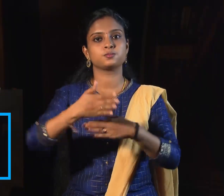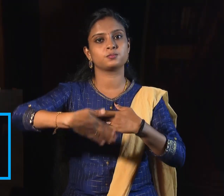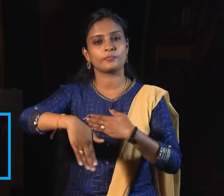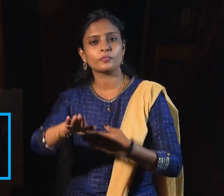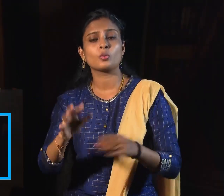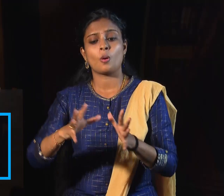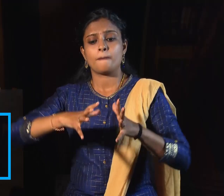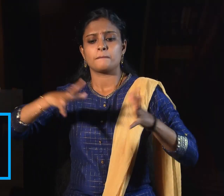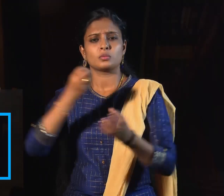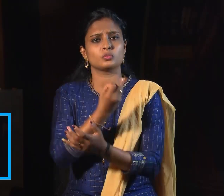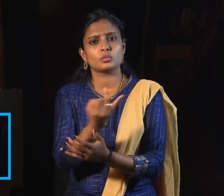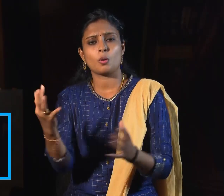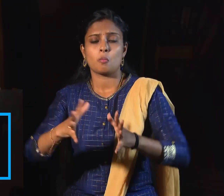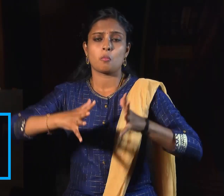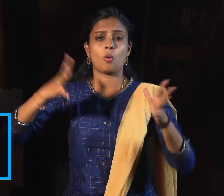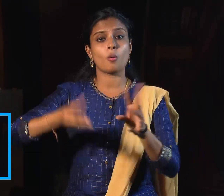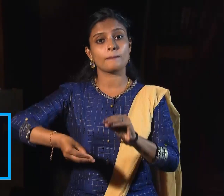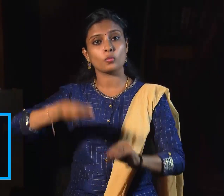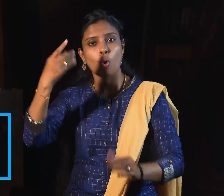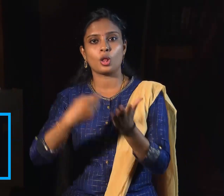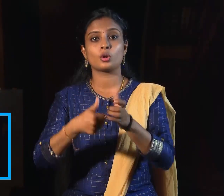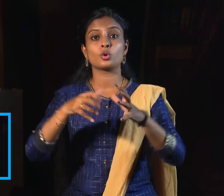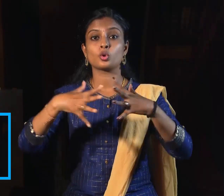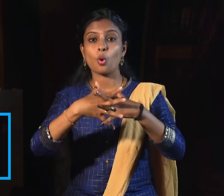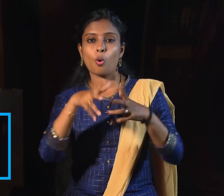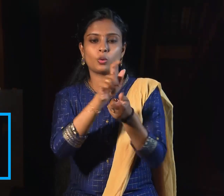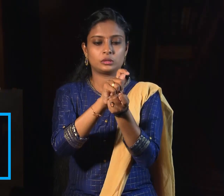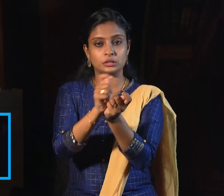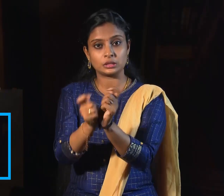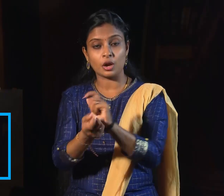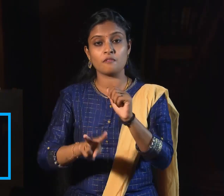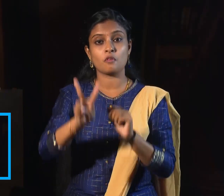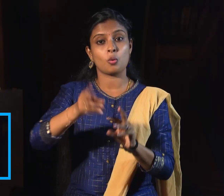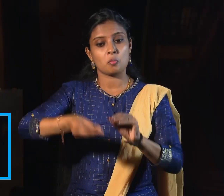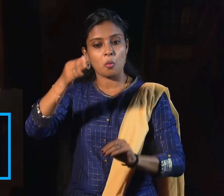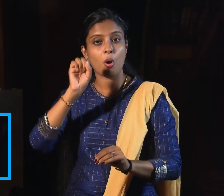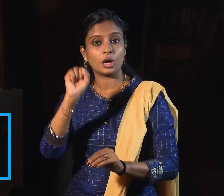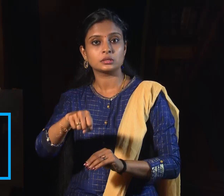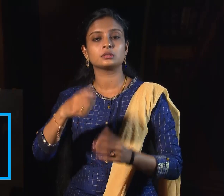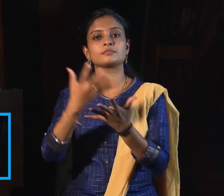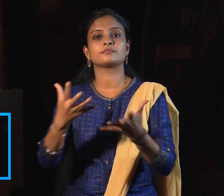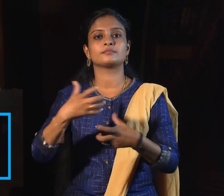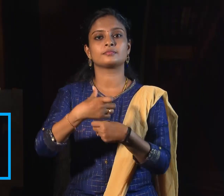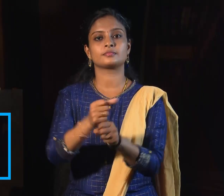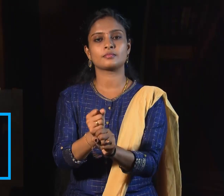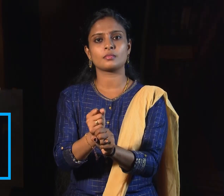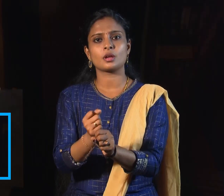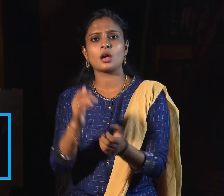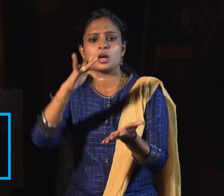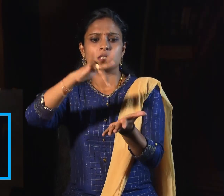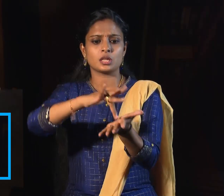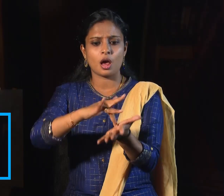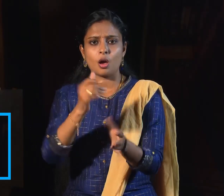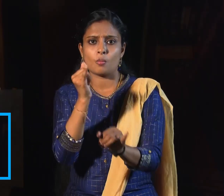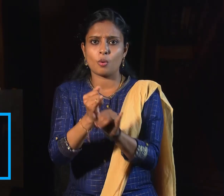in large quantities after processing the raw materials into more valuable products. The location of a